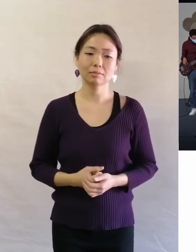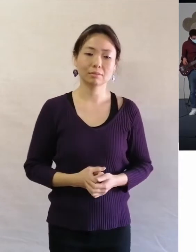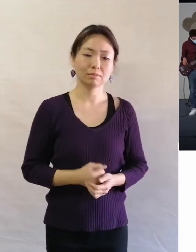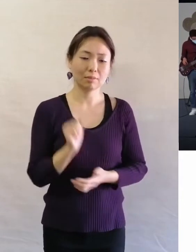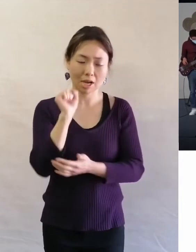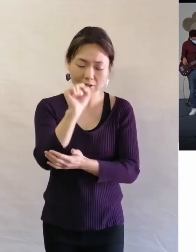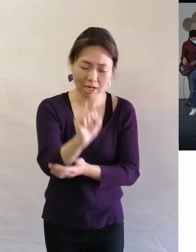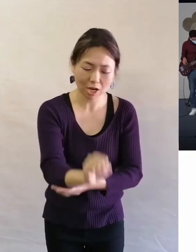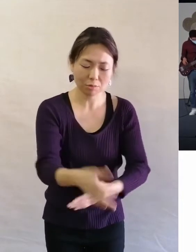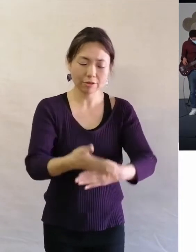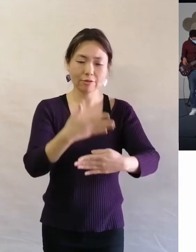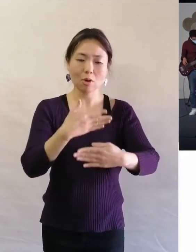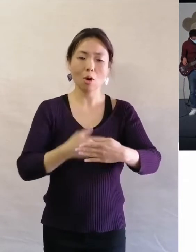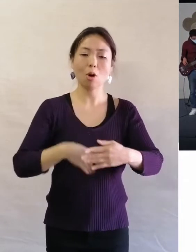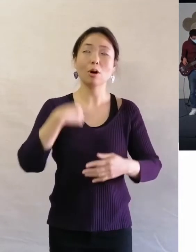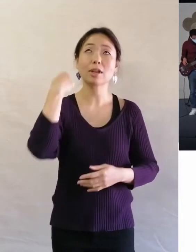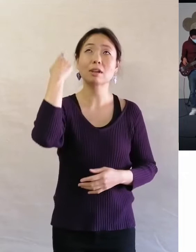risen. Bow down before.